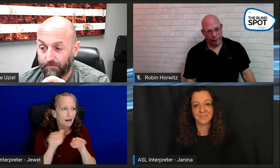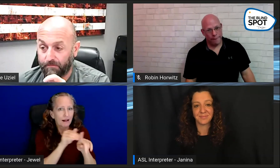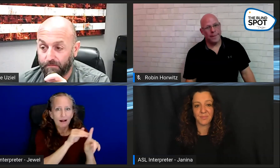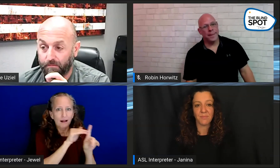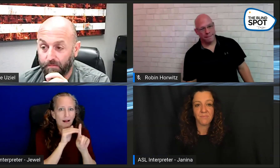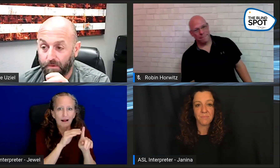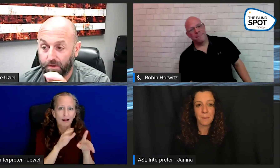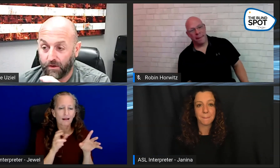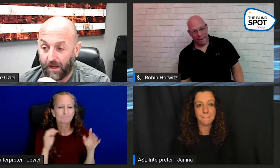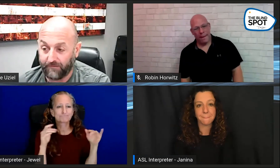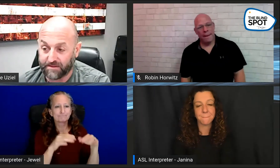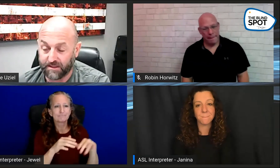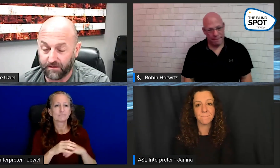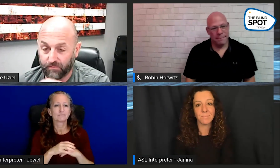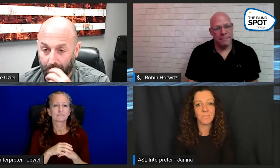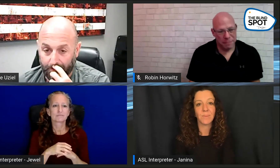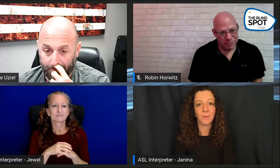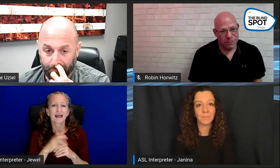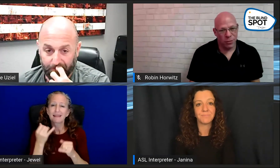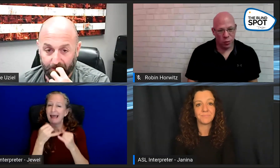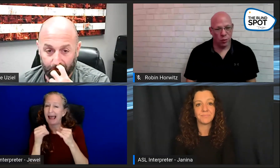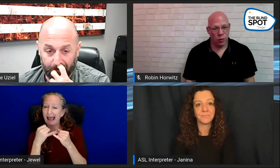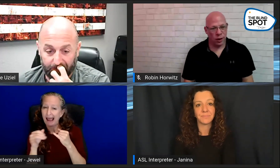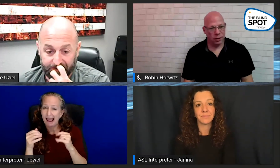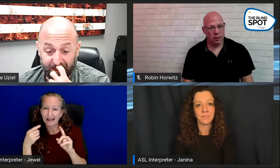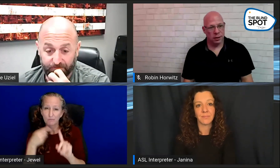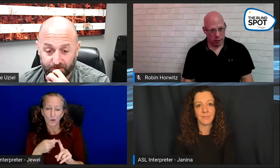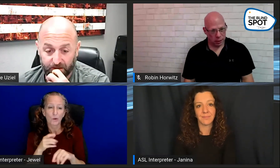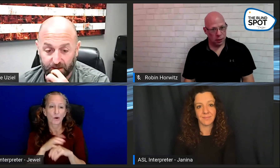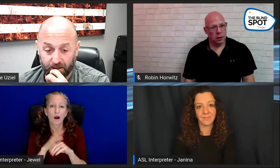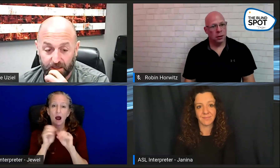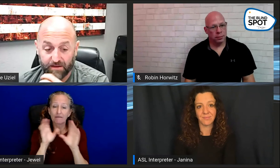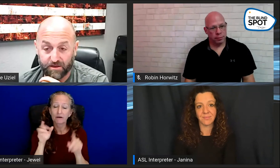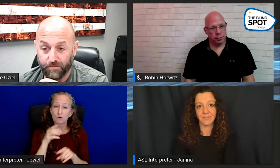that, you know, obviously Robin being